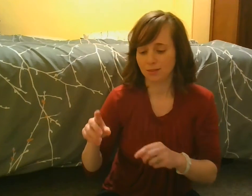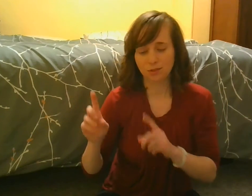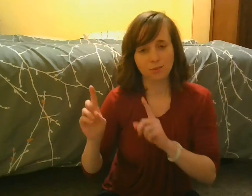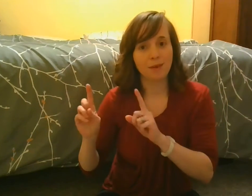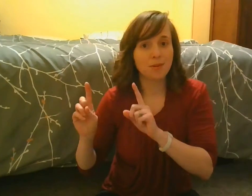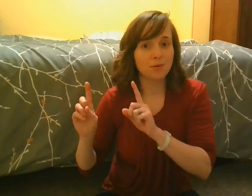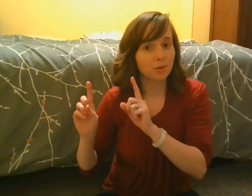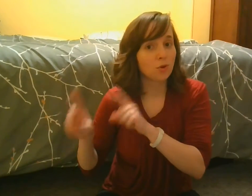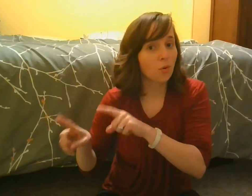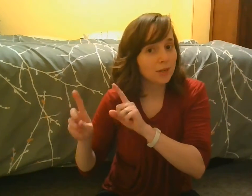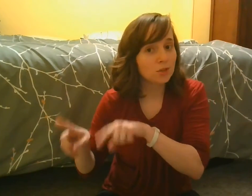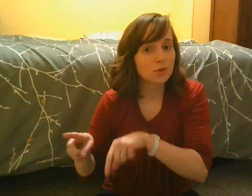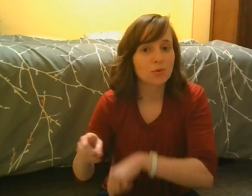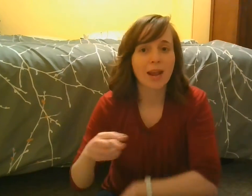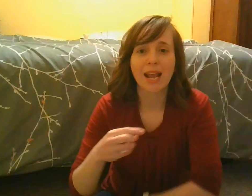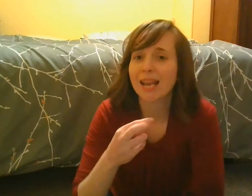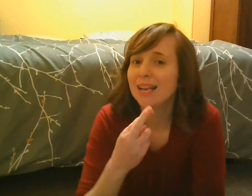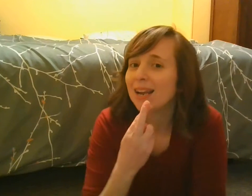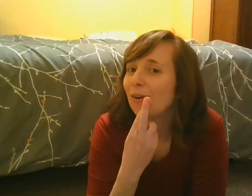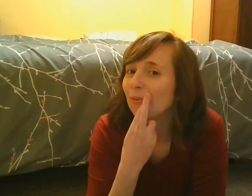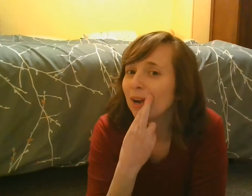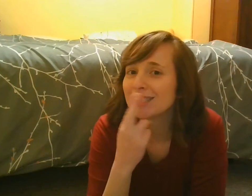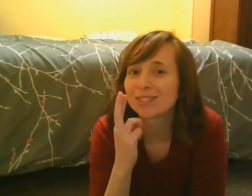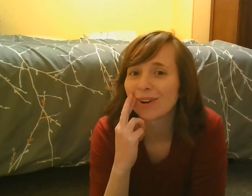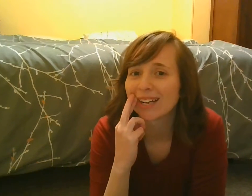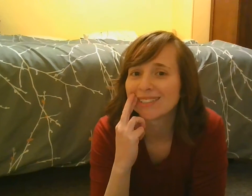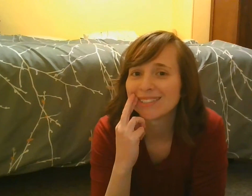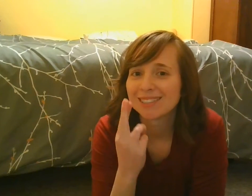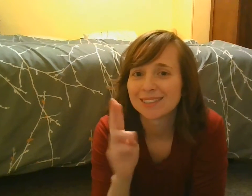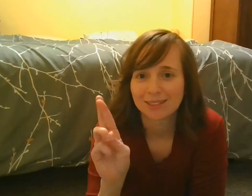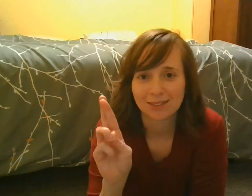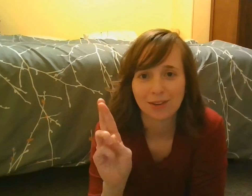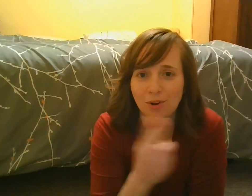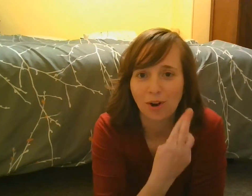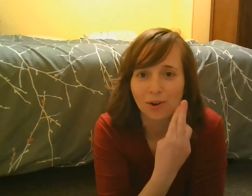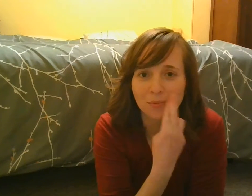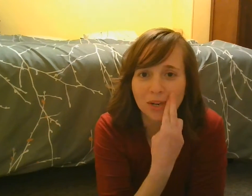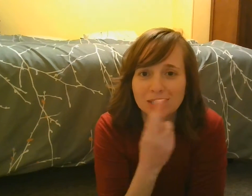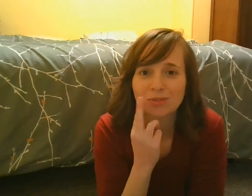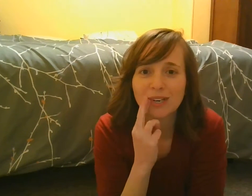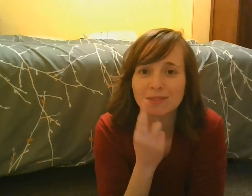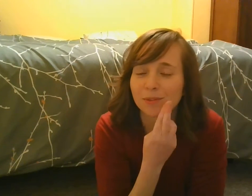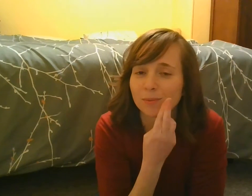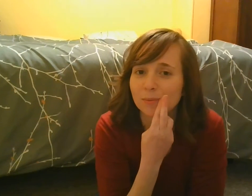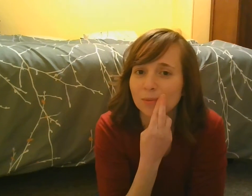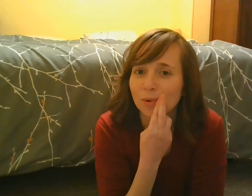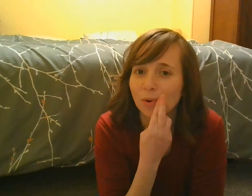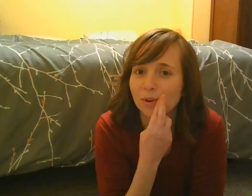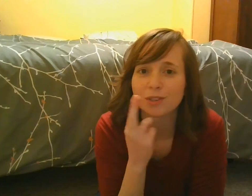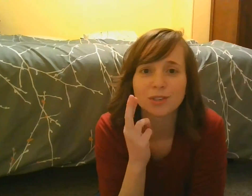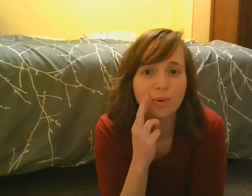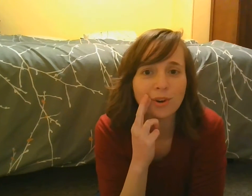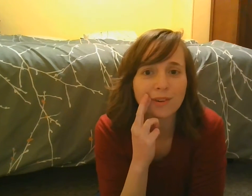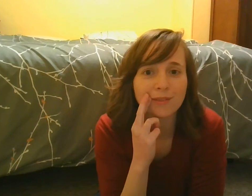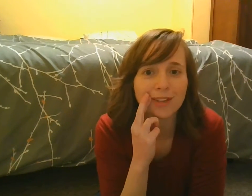So maybe you were going to a restaurant, letter R, restaurant, from corner to corner of your